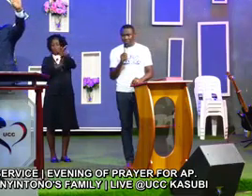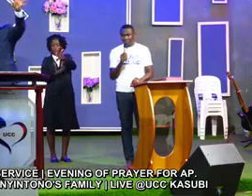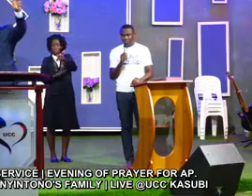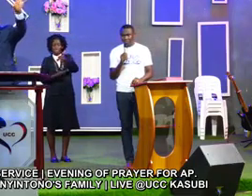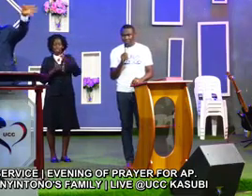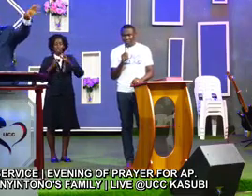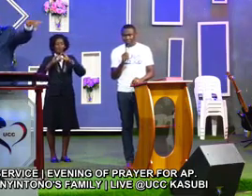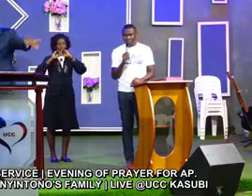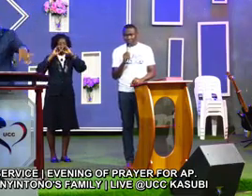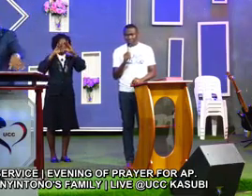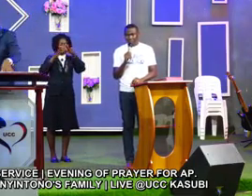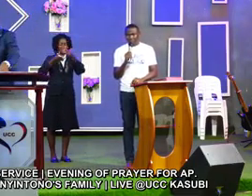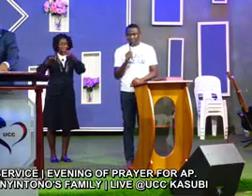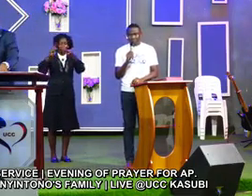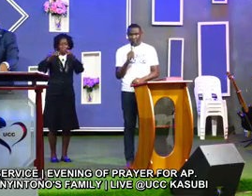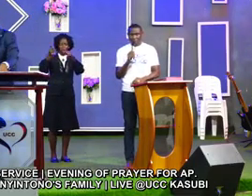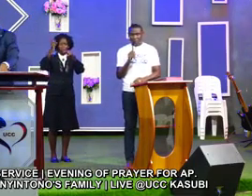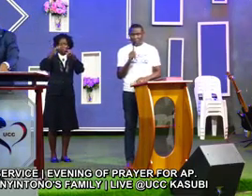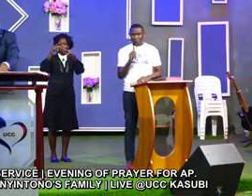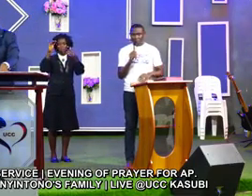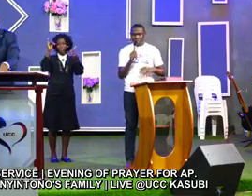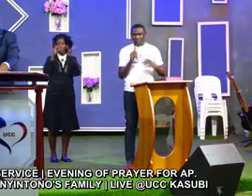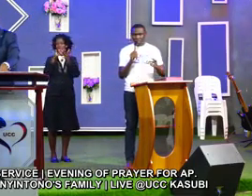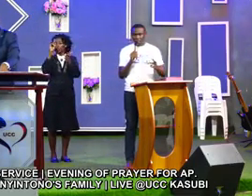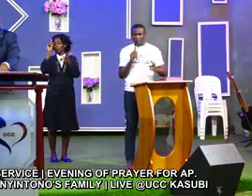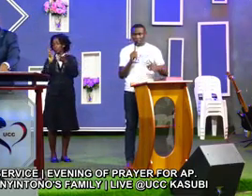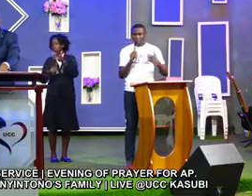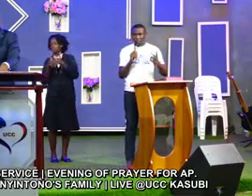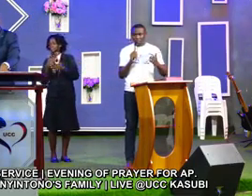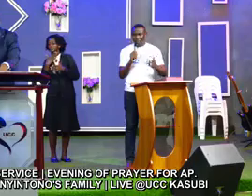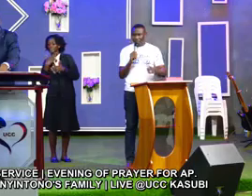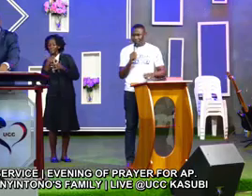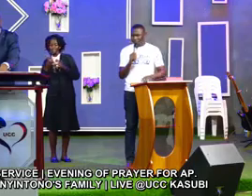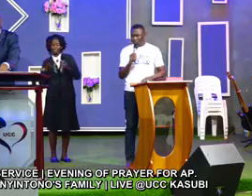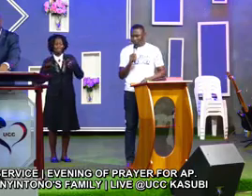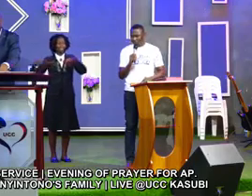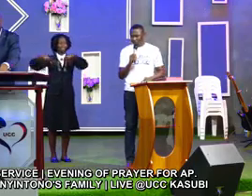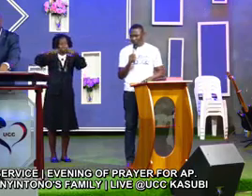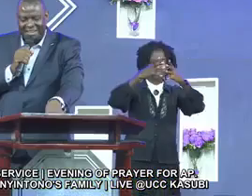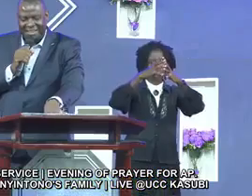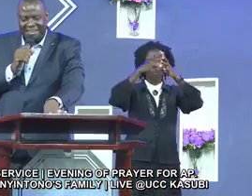you've sown. May God multiply them when you need them.